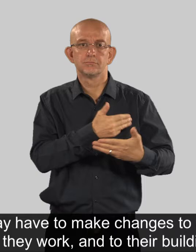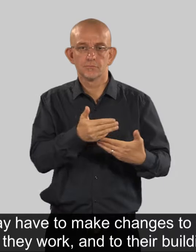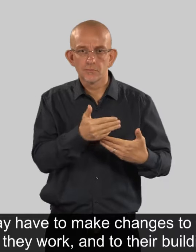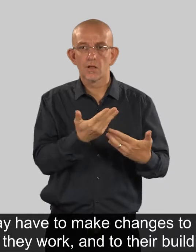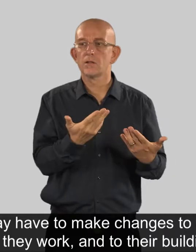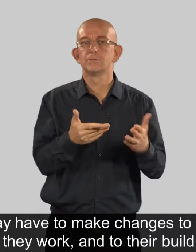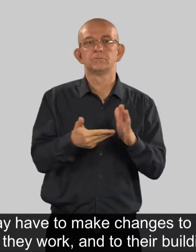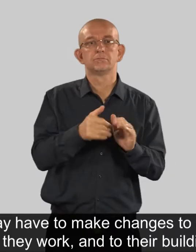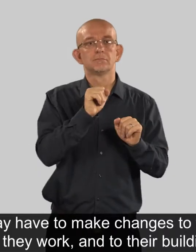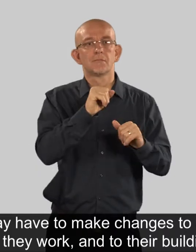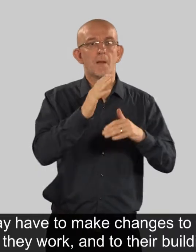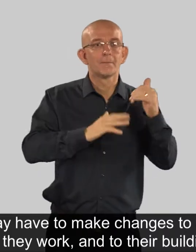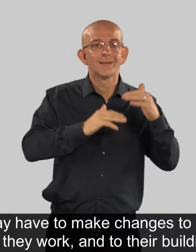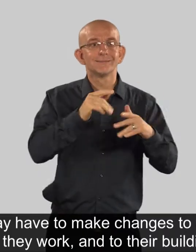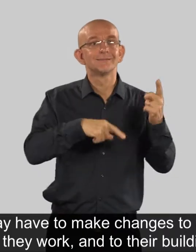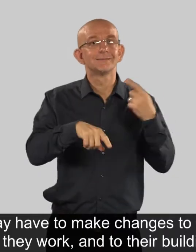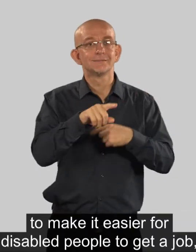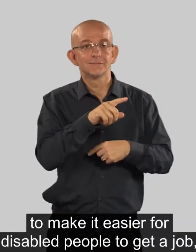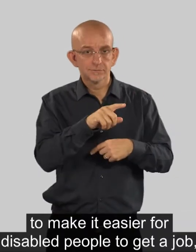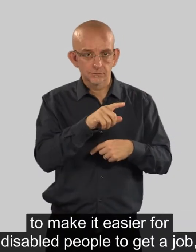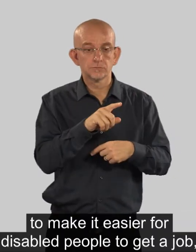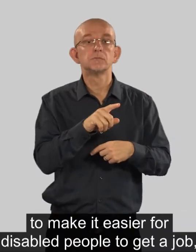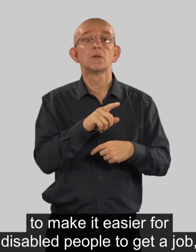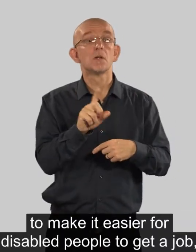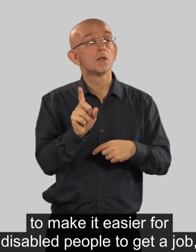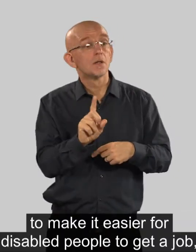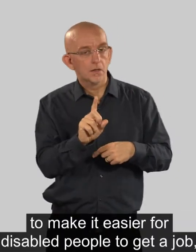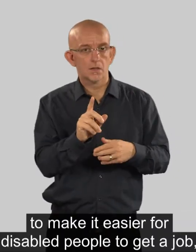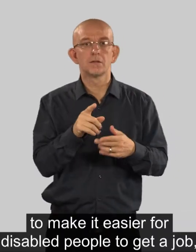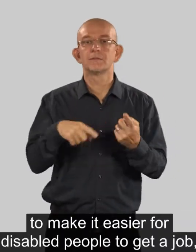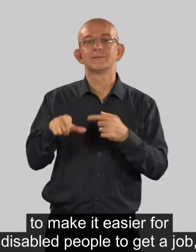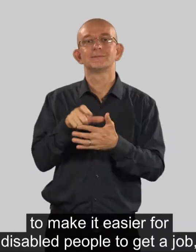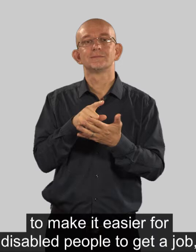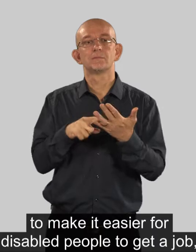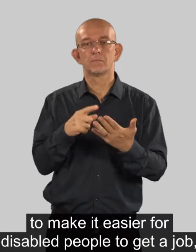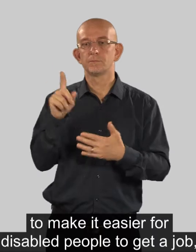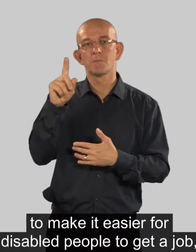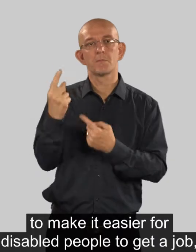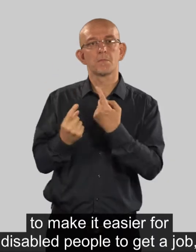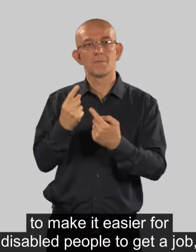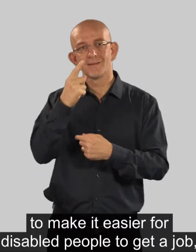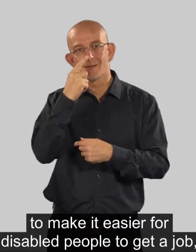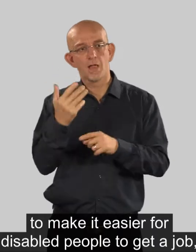to make it easier for disabled people to get a job, use